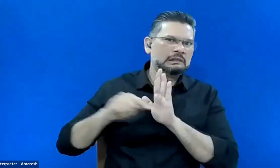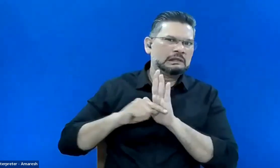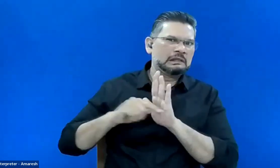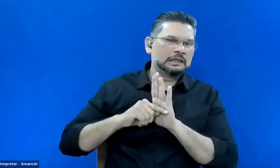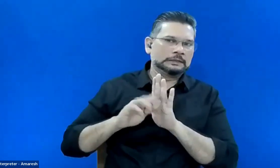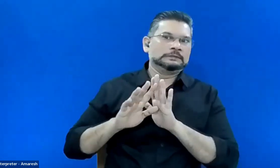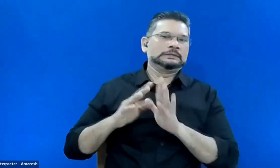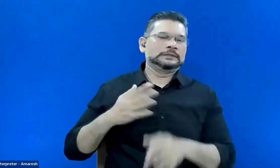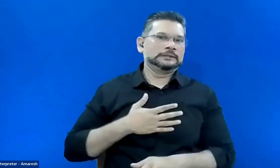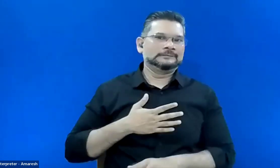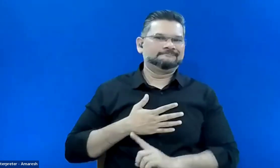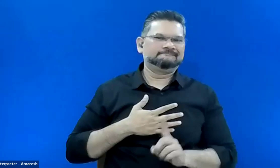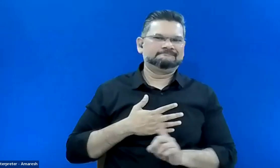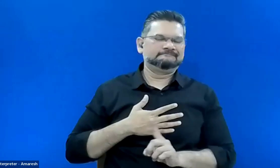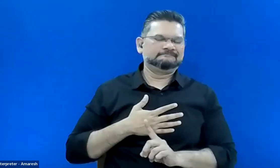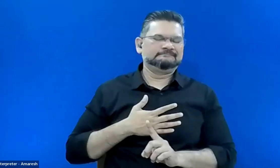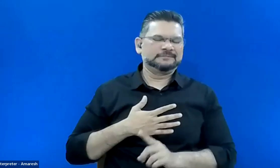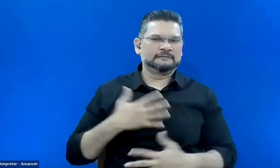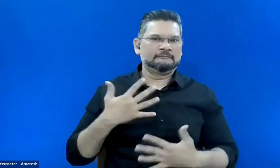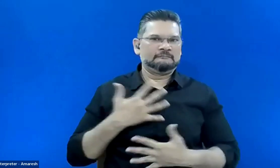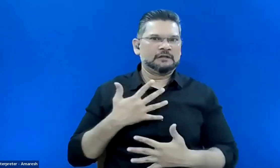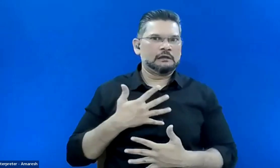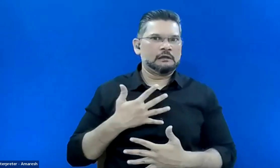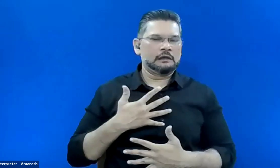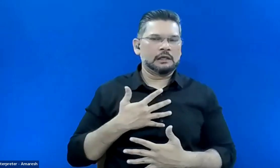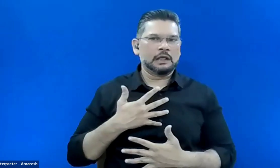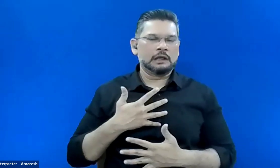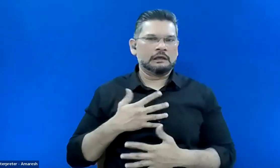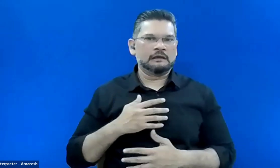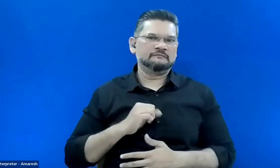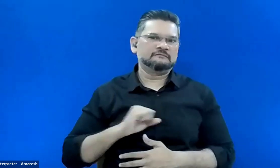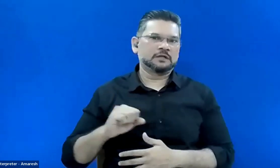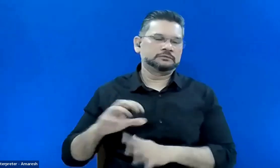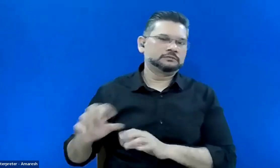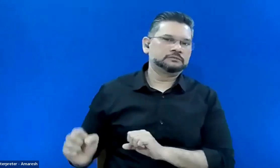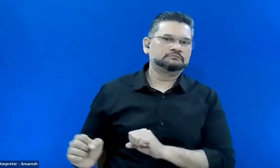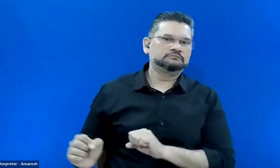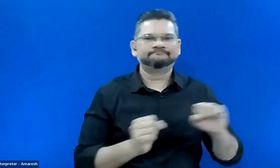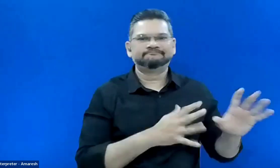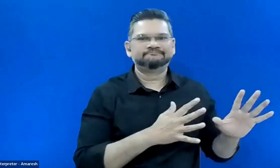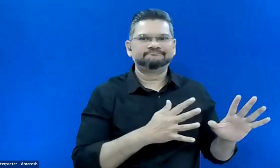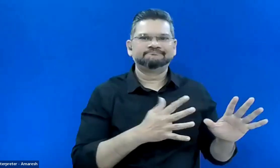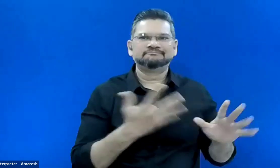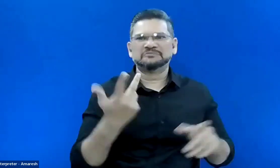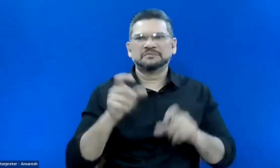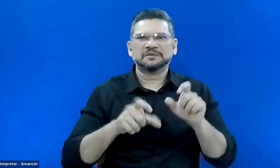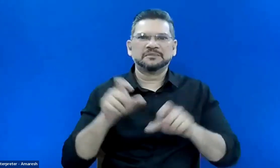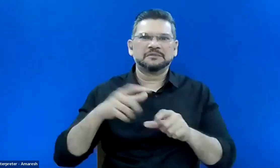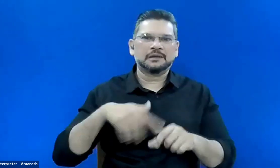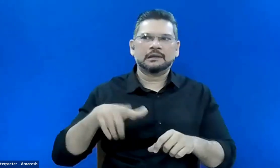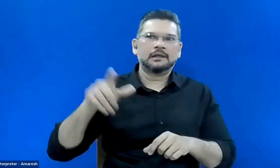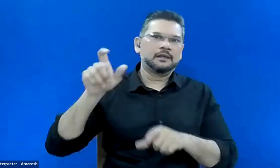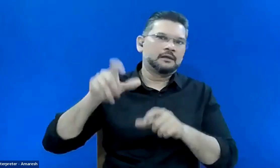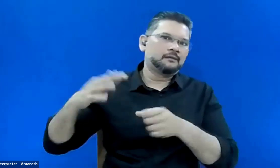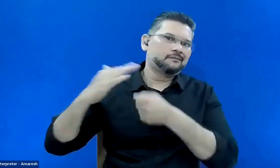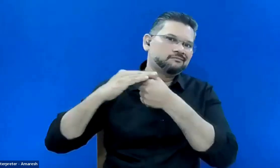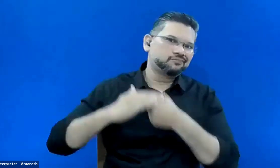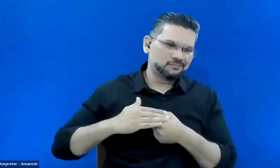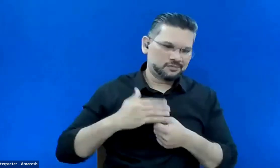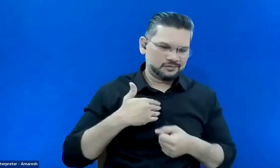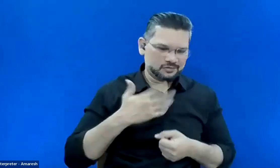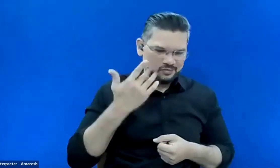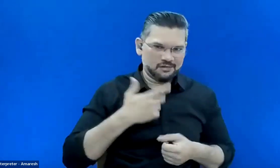want to be discriminated against by their society because they have a son or a daughter who has a